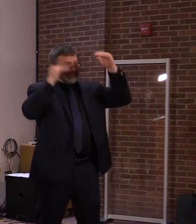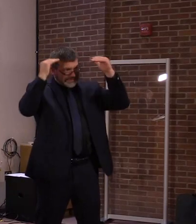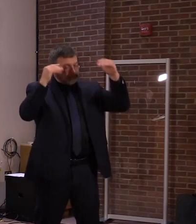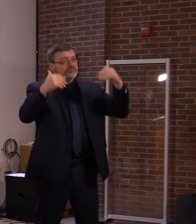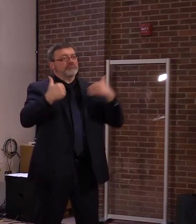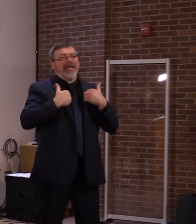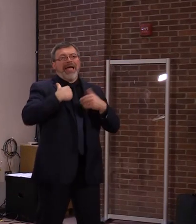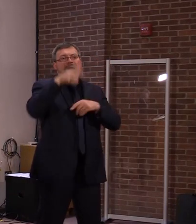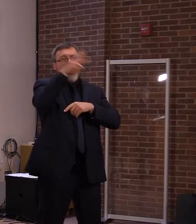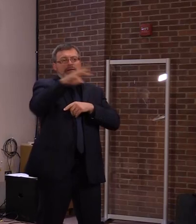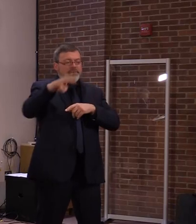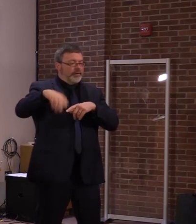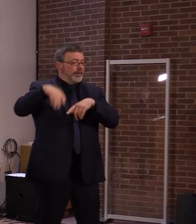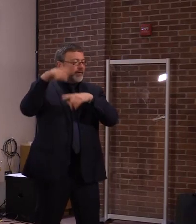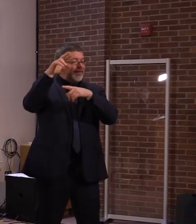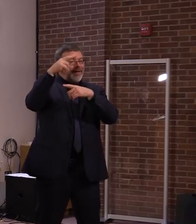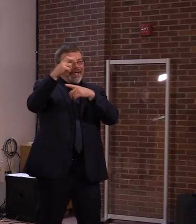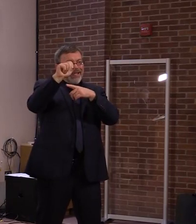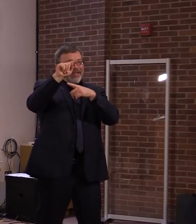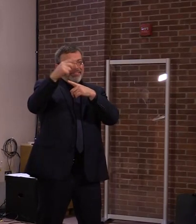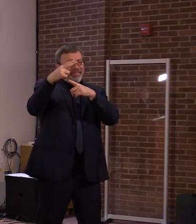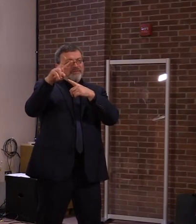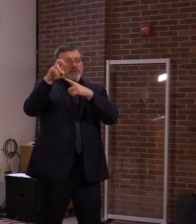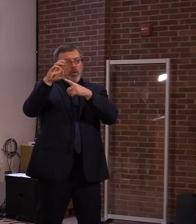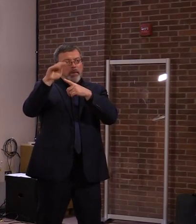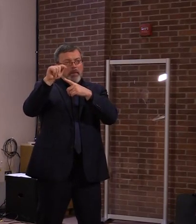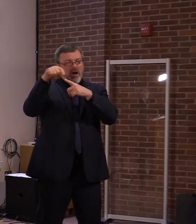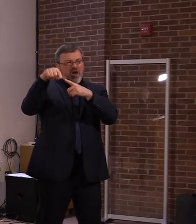healthvermont.gov/myvaccine. You can also call